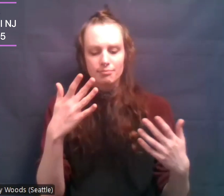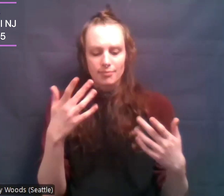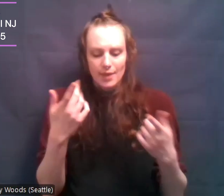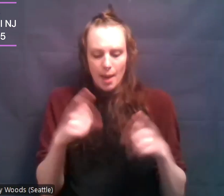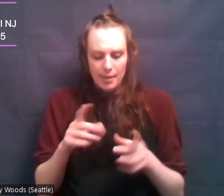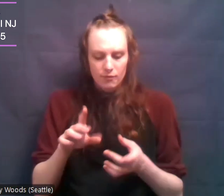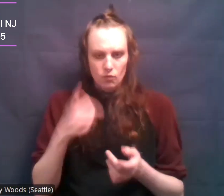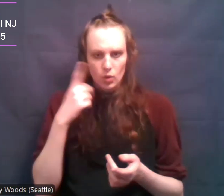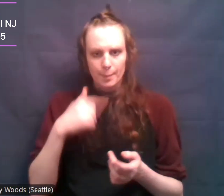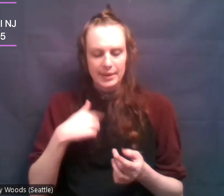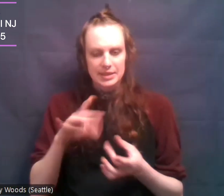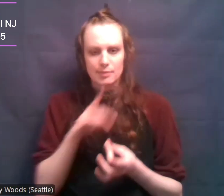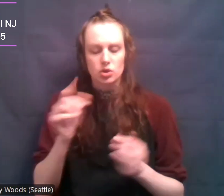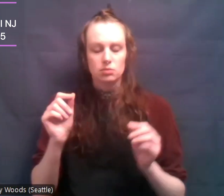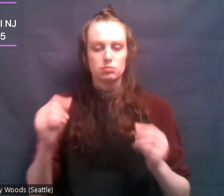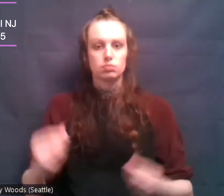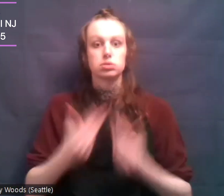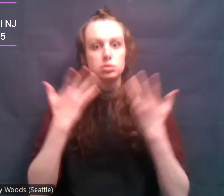is like